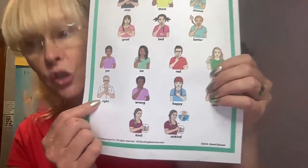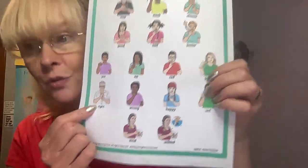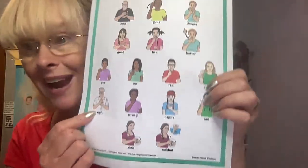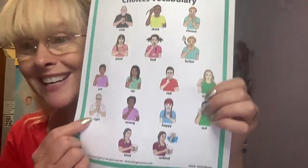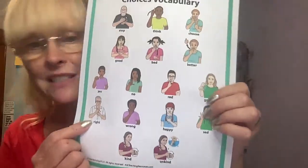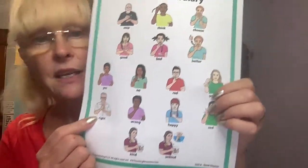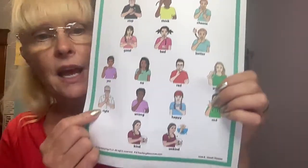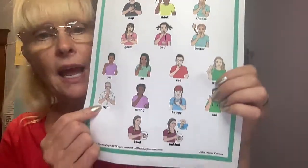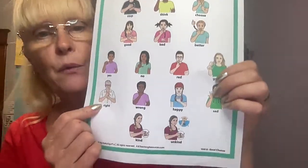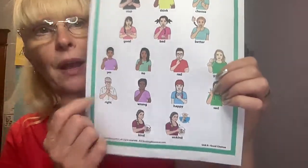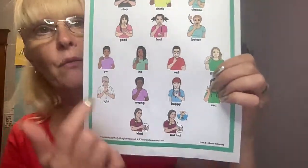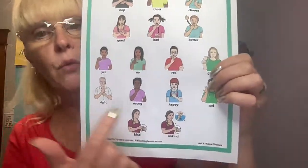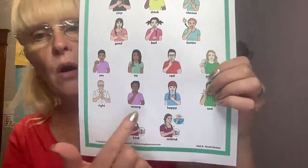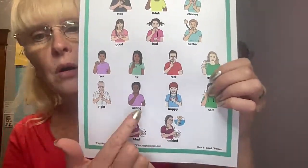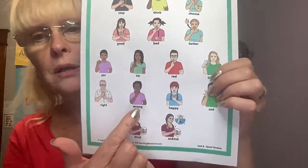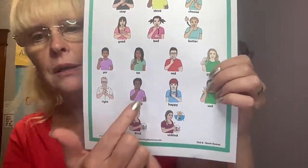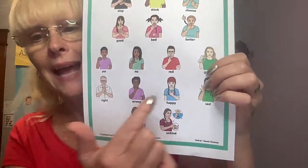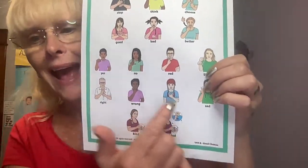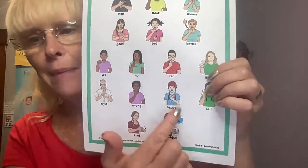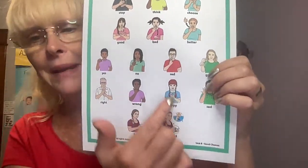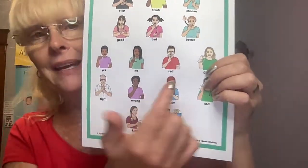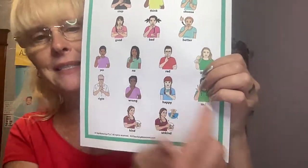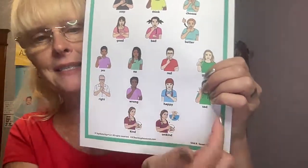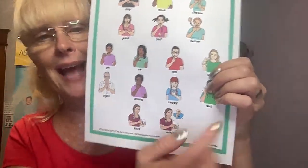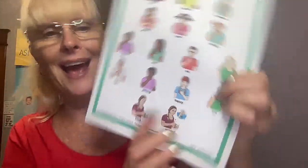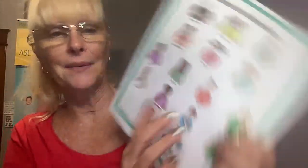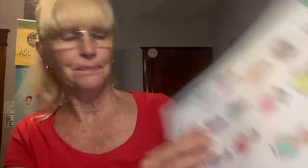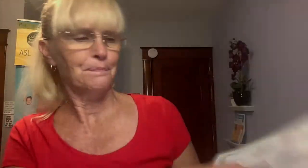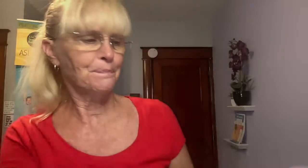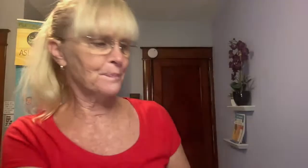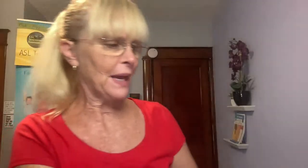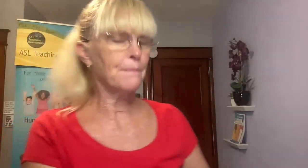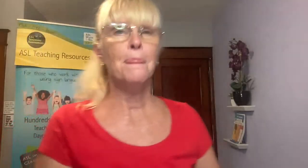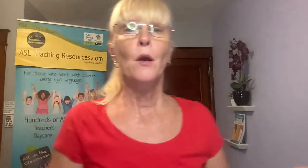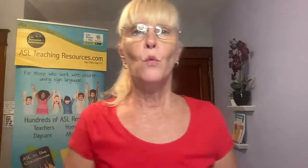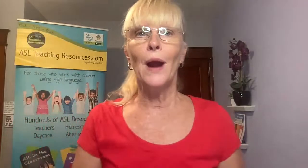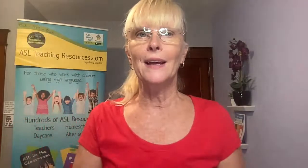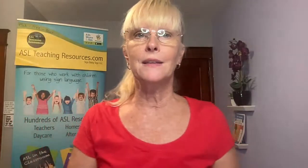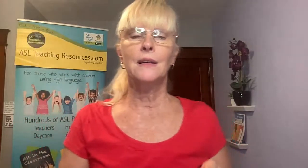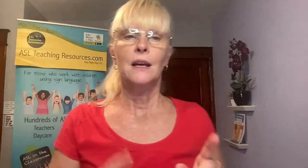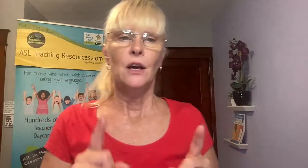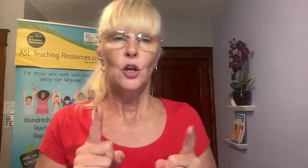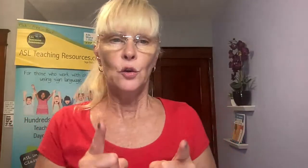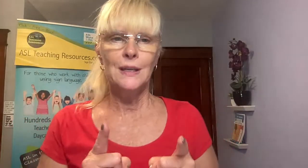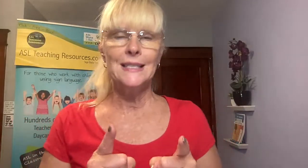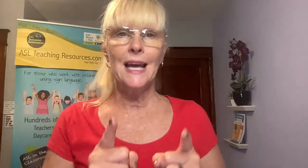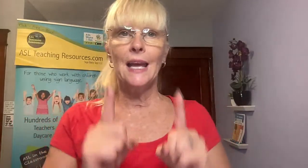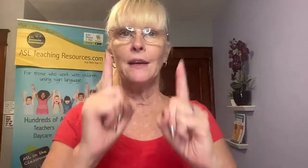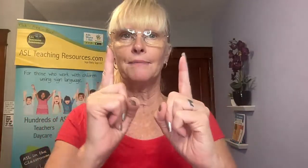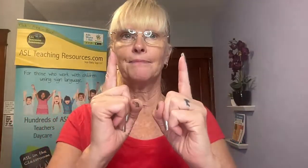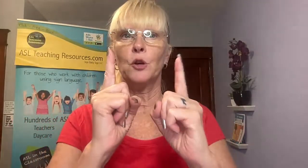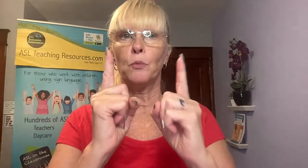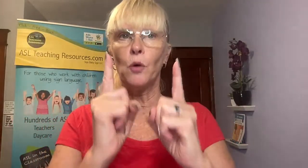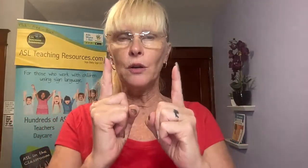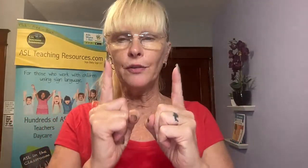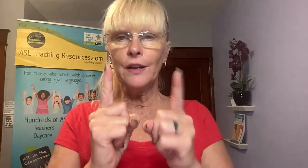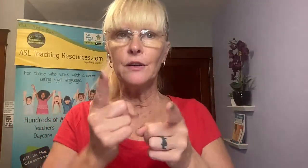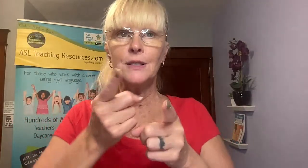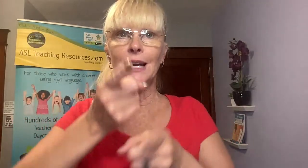right. And we have wrong, happy, and sad. Okay, right. You're going to take your pointer fingers and you're going